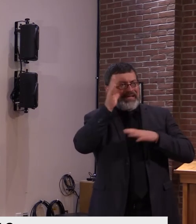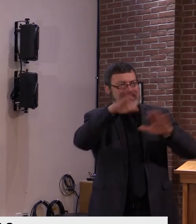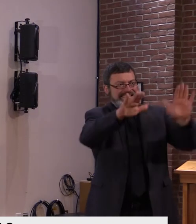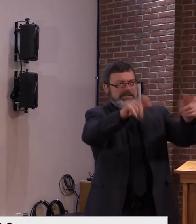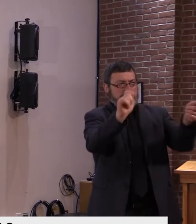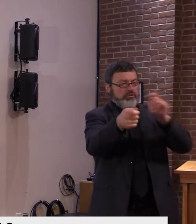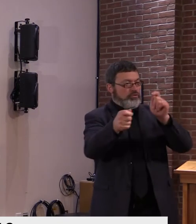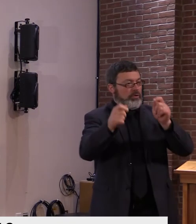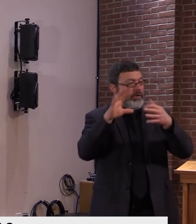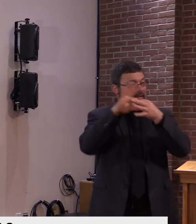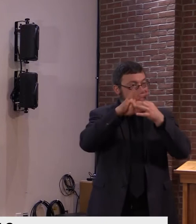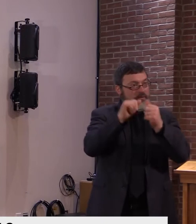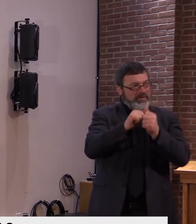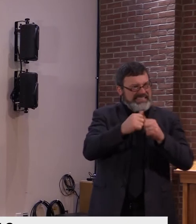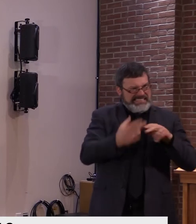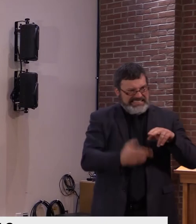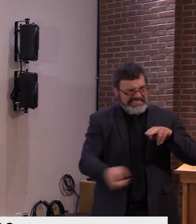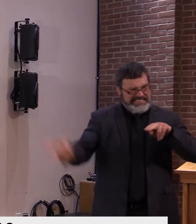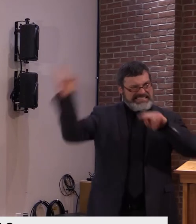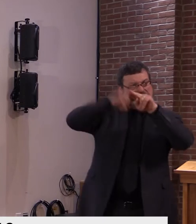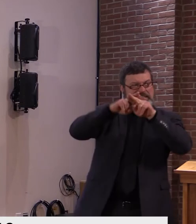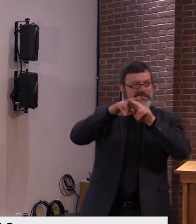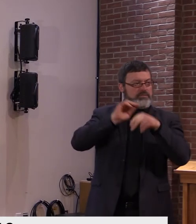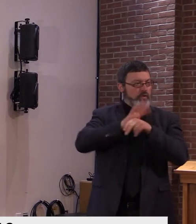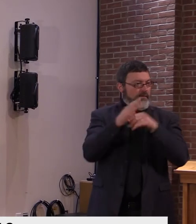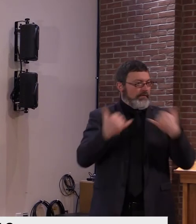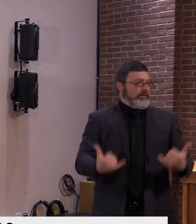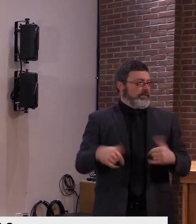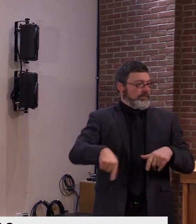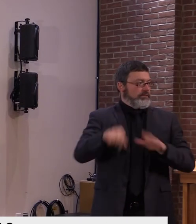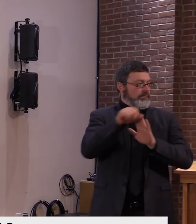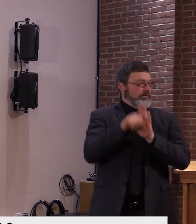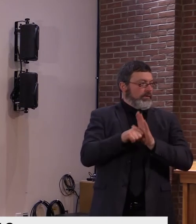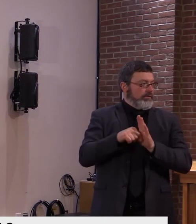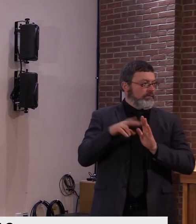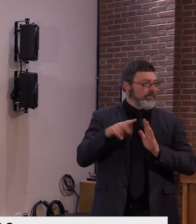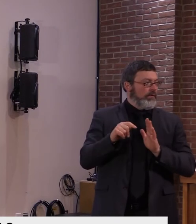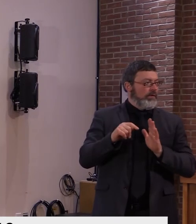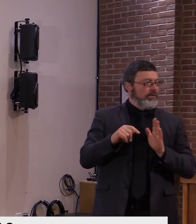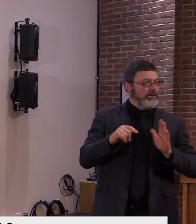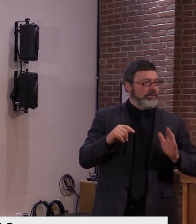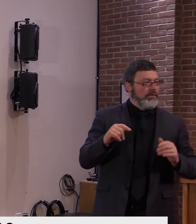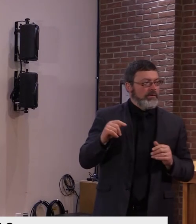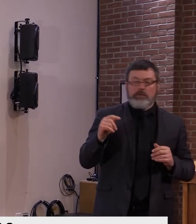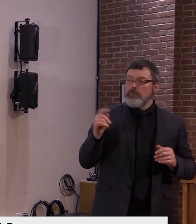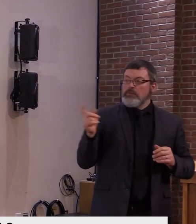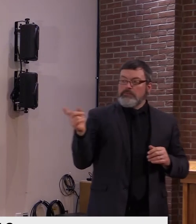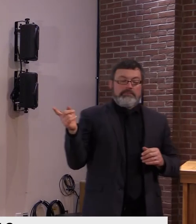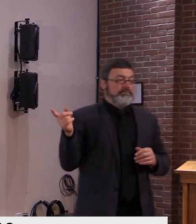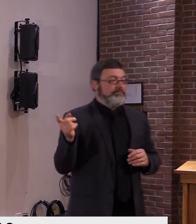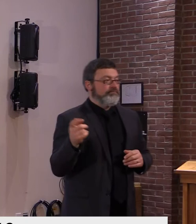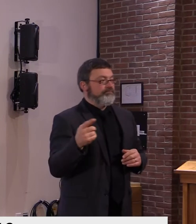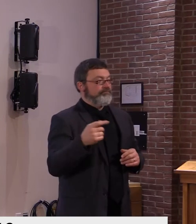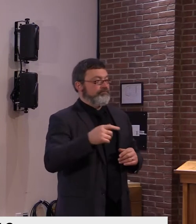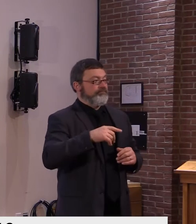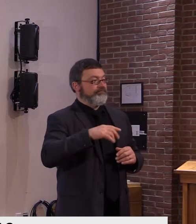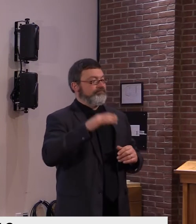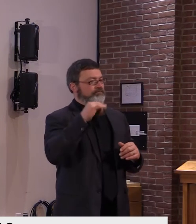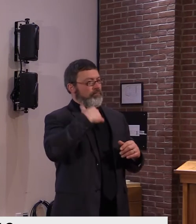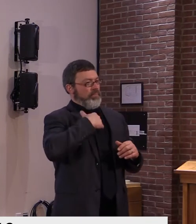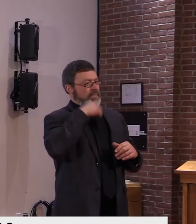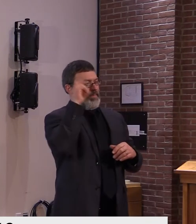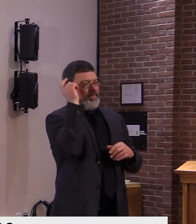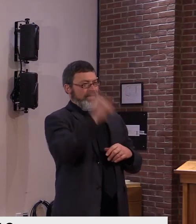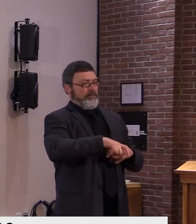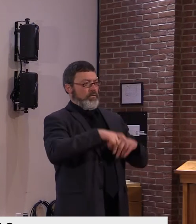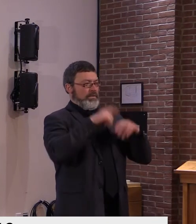I believe I'm getting the flavor of the question is, you know, what we're doing to, in anticipation of the next